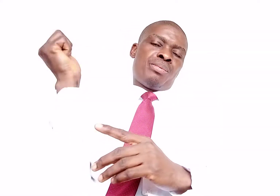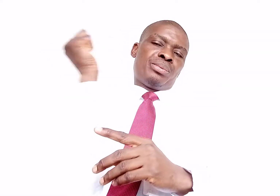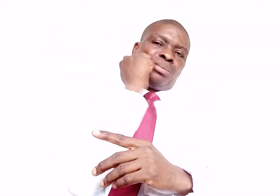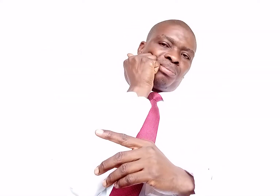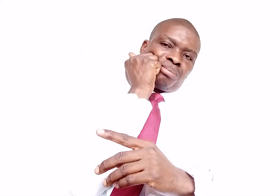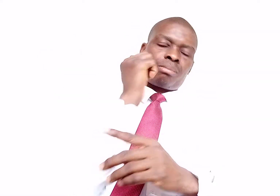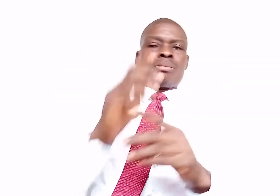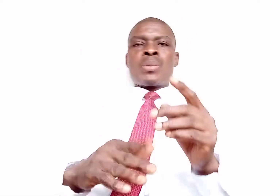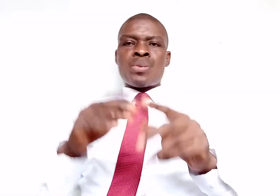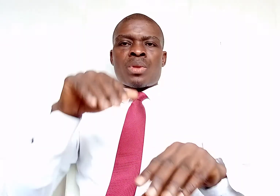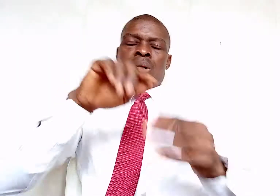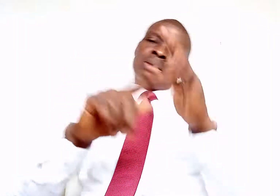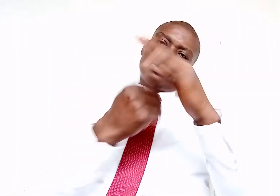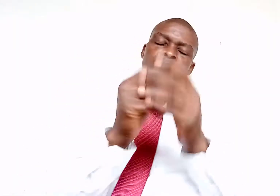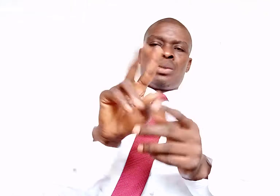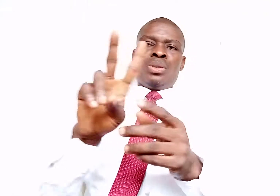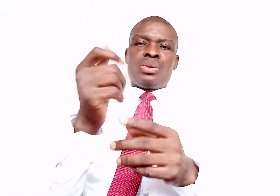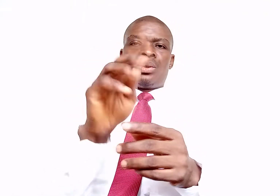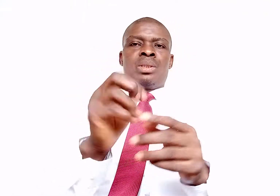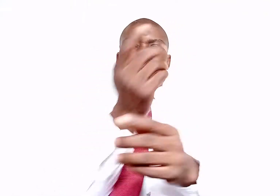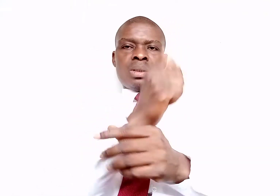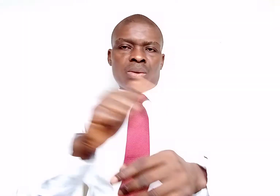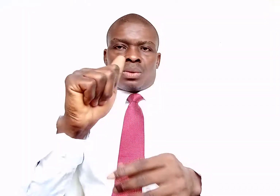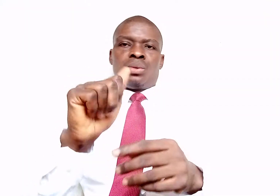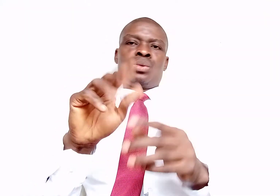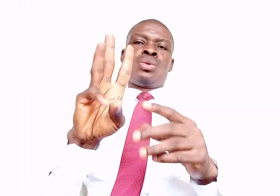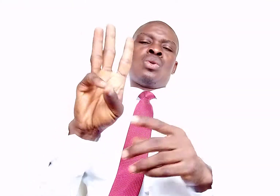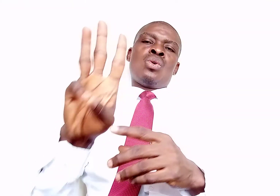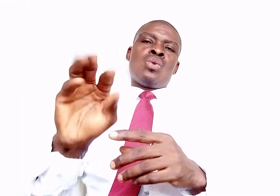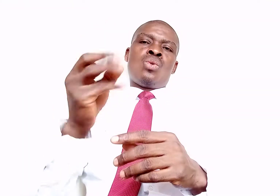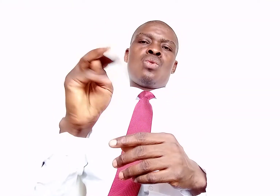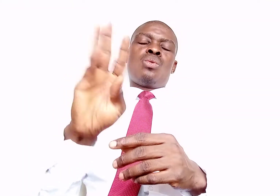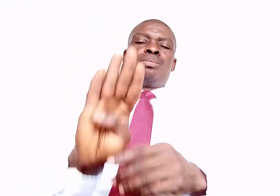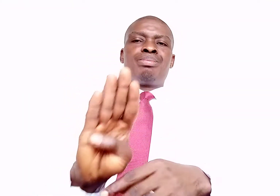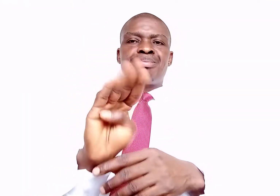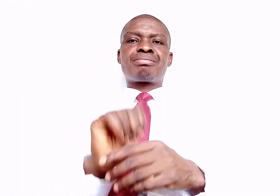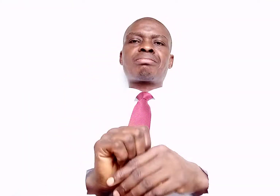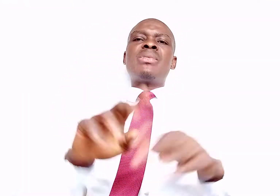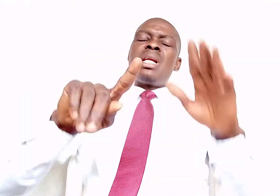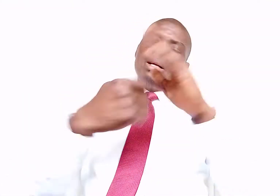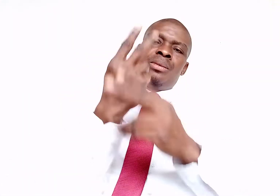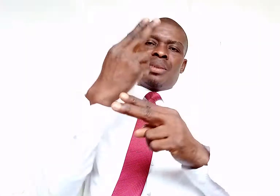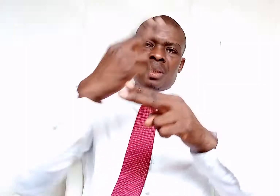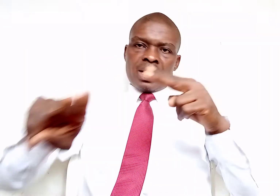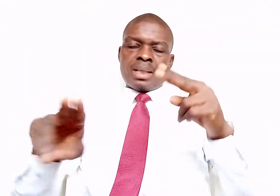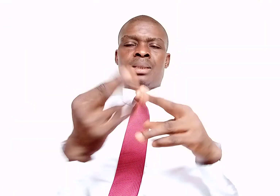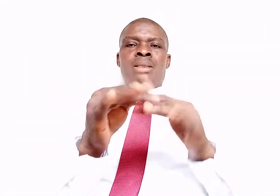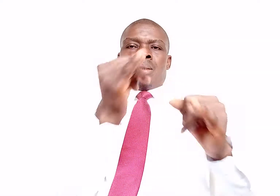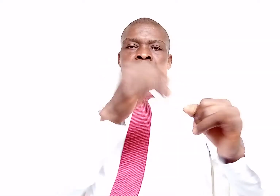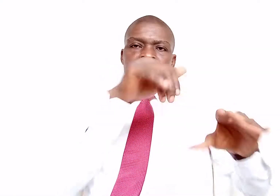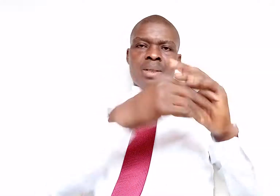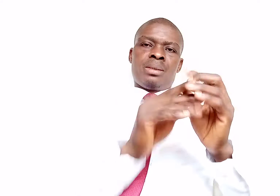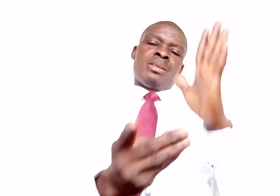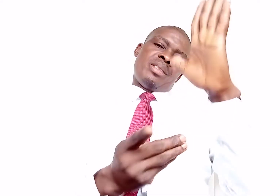Uterus. This is also known as the womb. The fertilized egg implants and develops into a baby